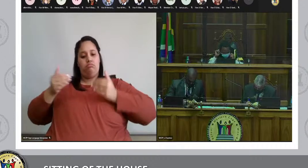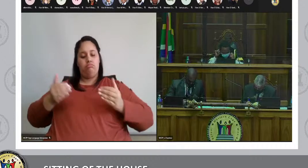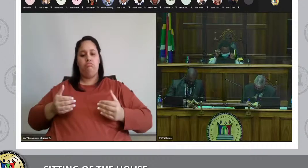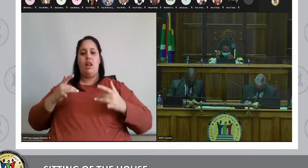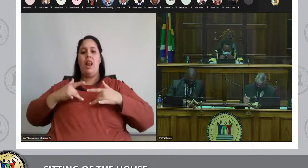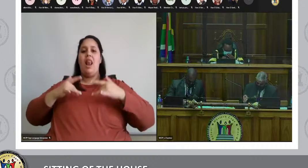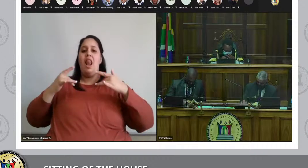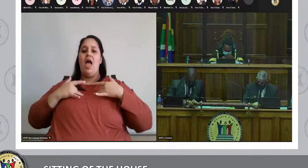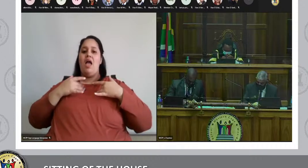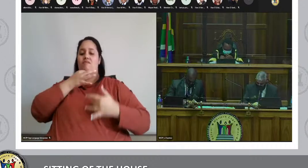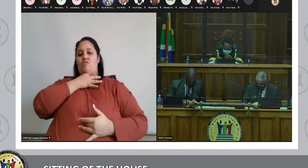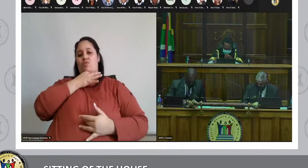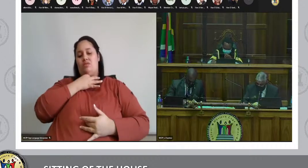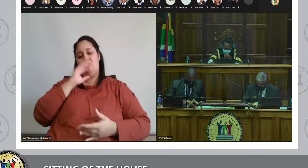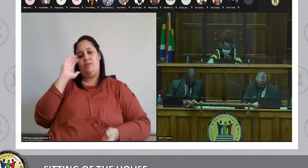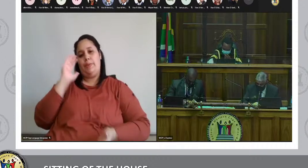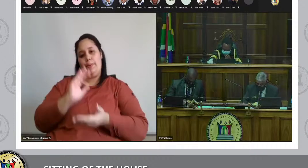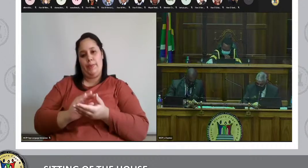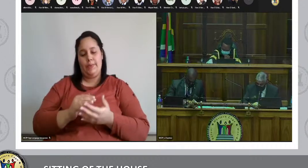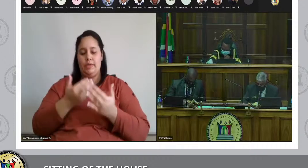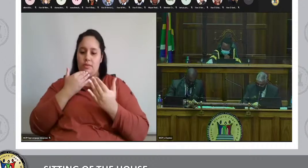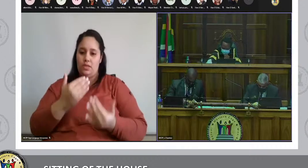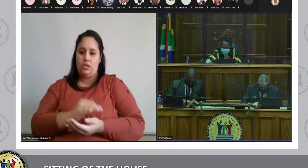livelihood. Thank you.